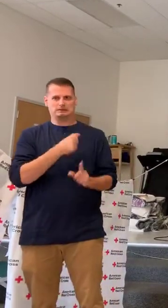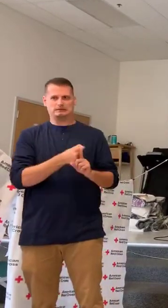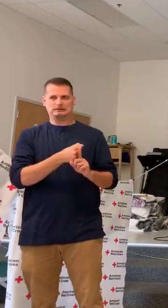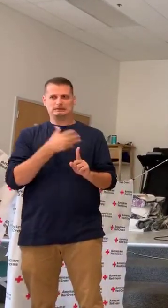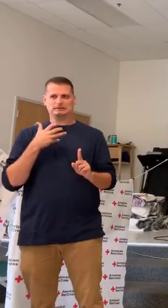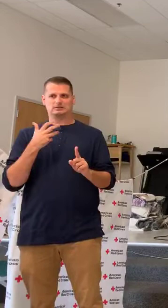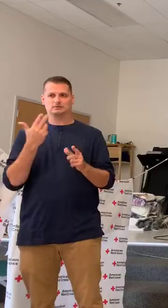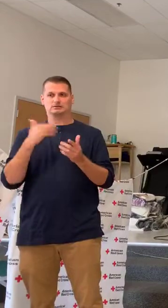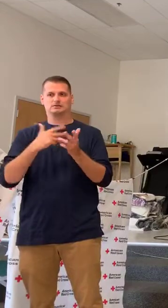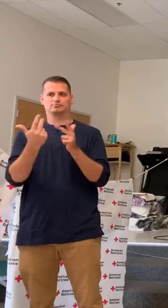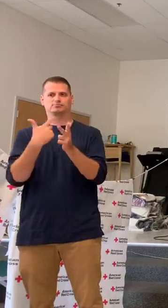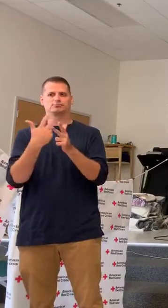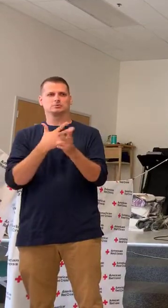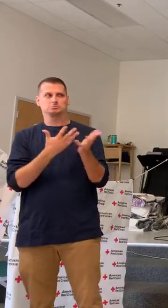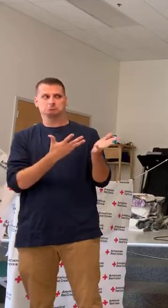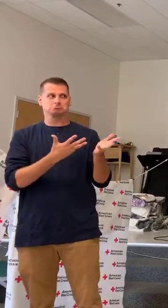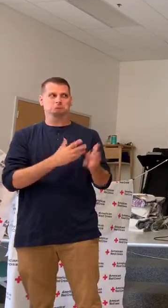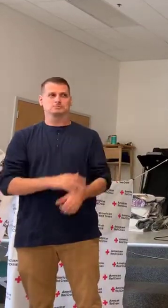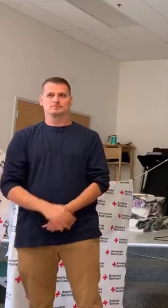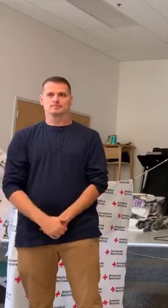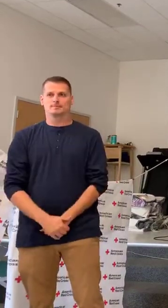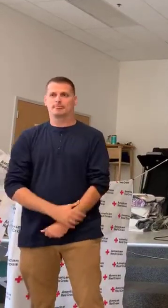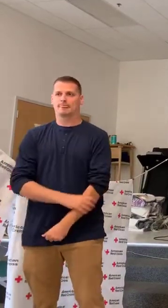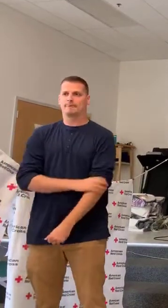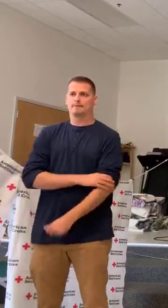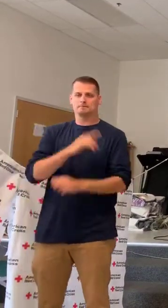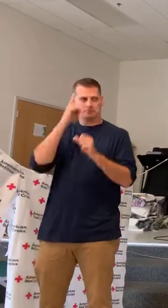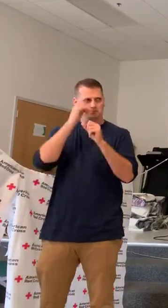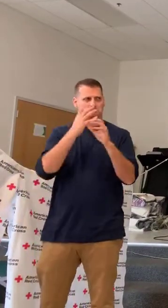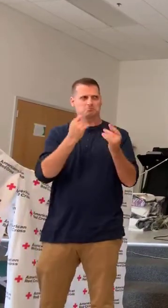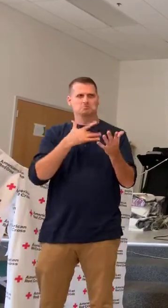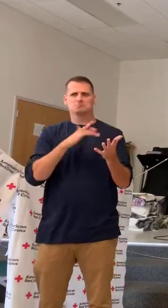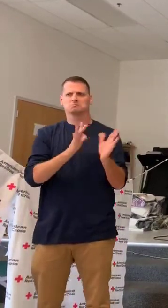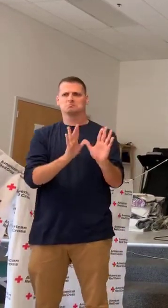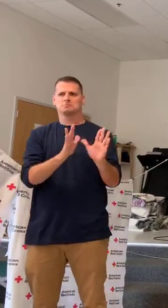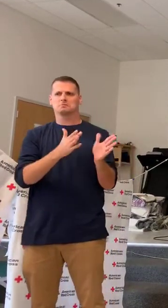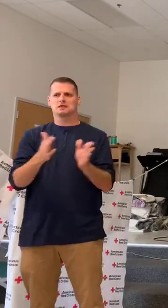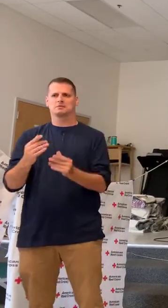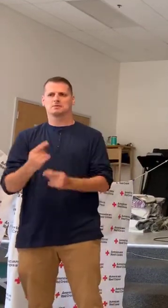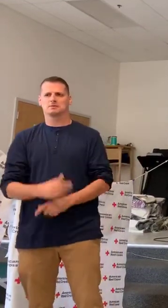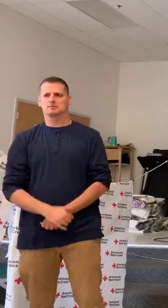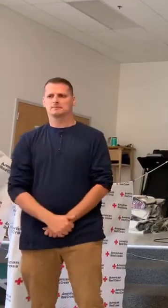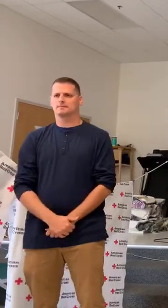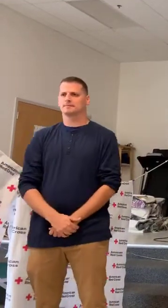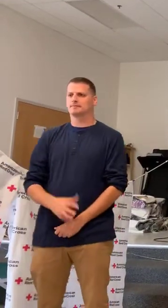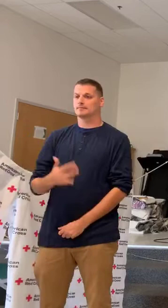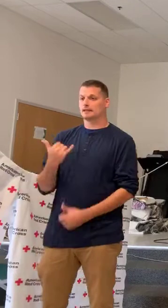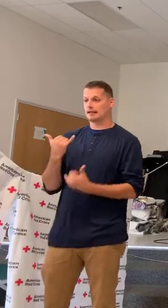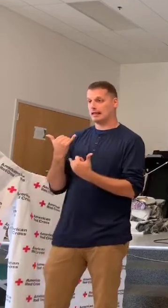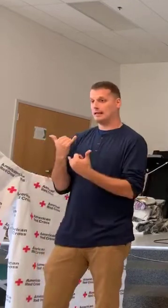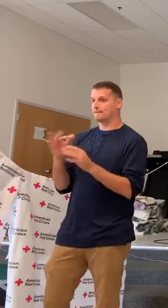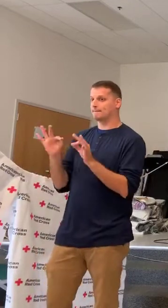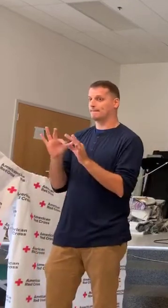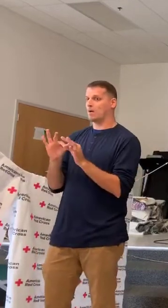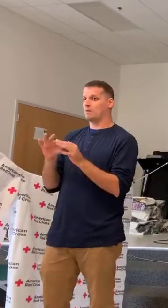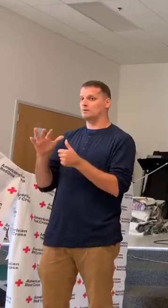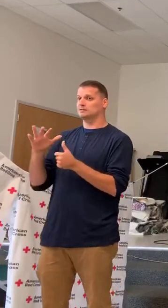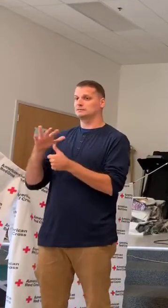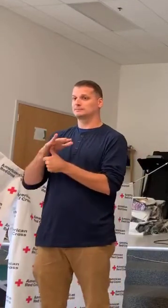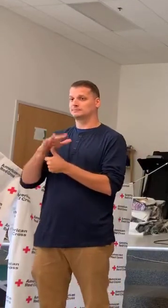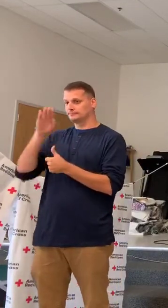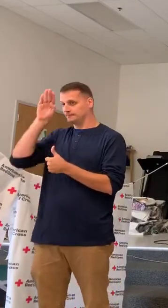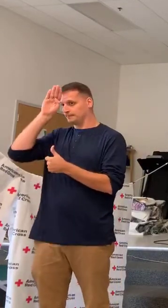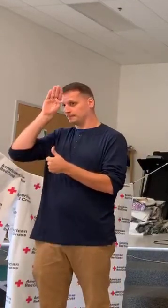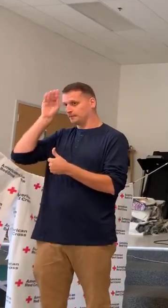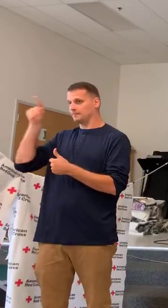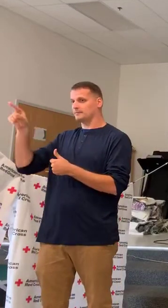24-hour period in that. Sure. So, I mean, for us, our number one priority is firefighter and public safety. That's for every incident, that's the first thing we